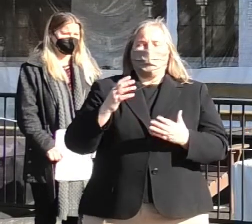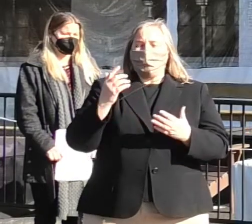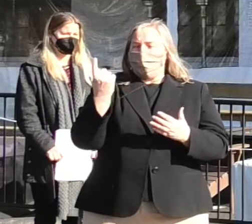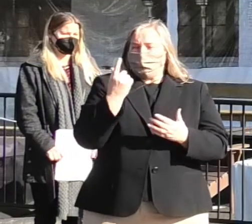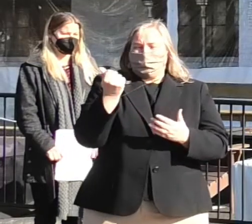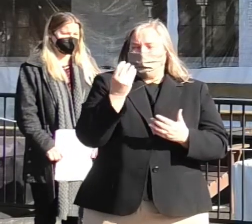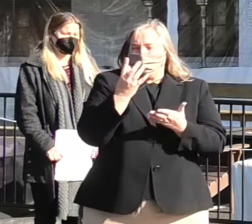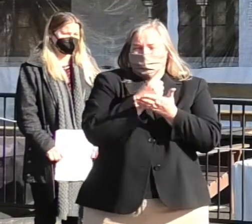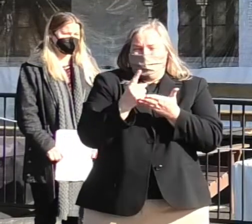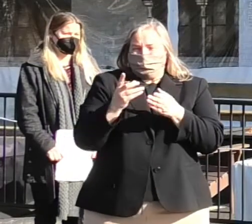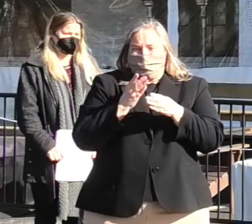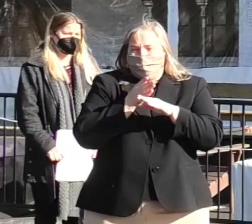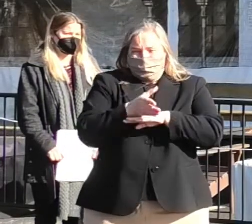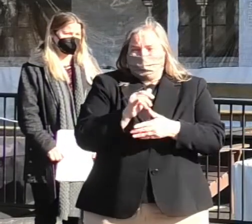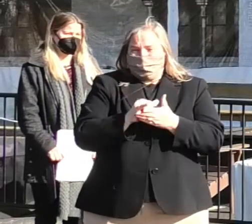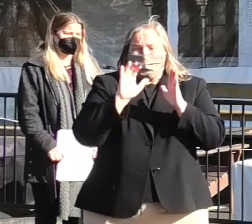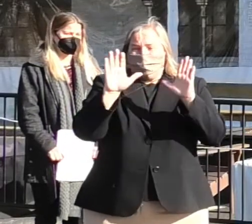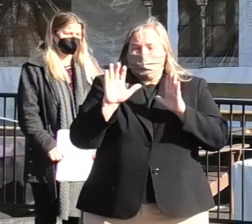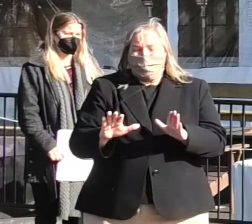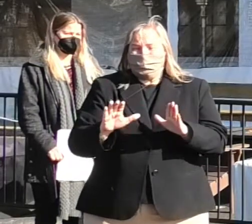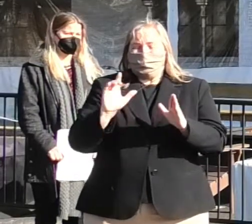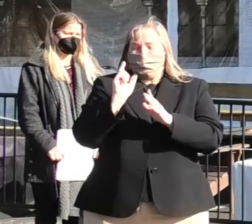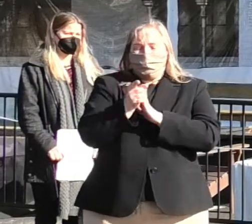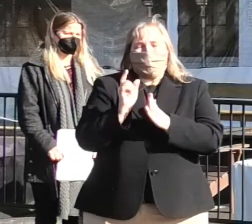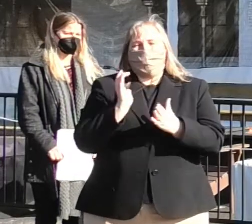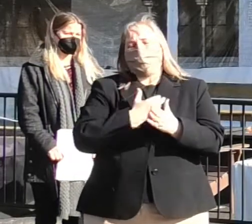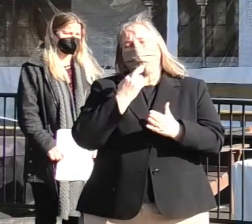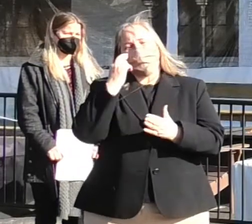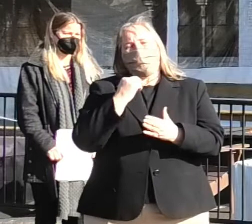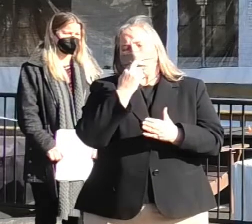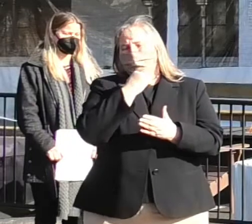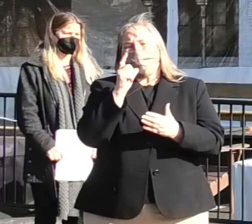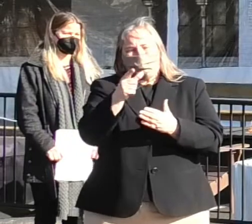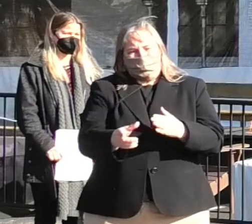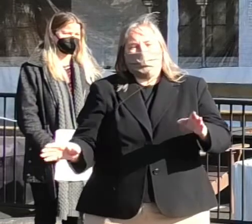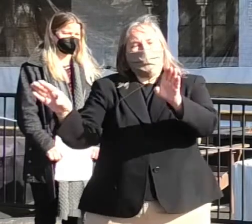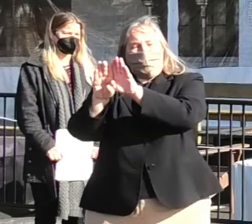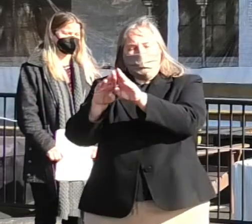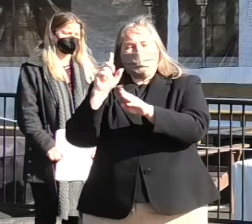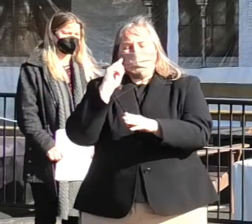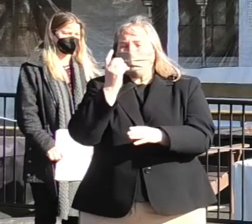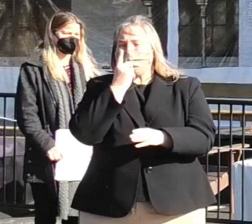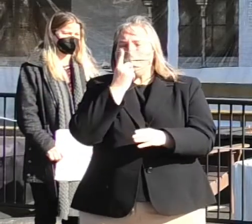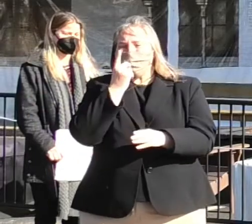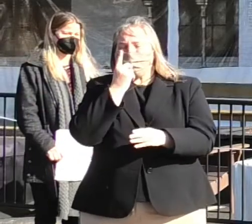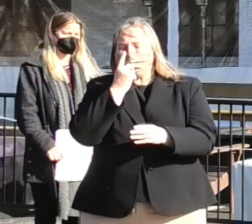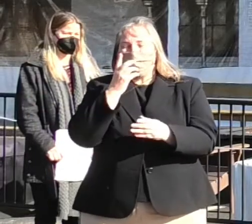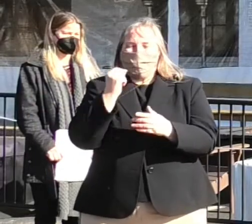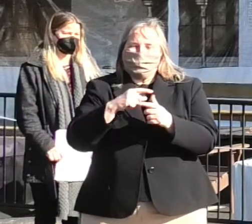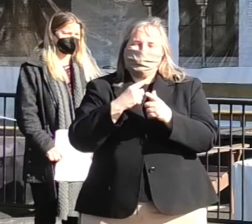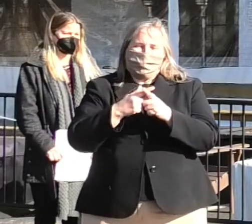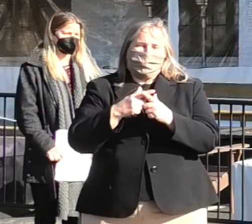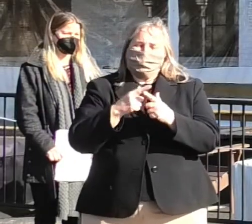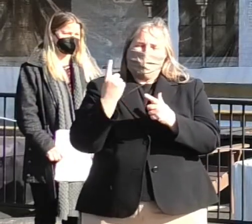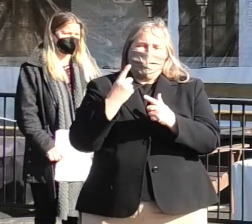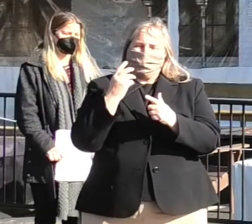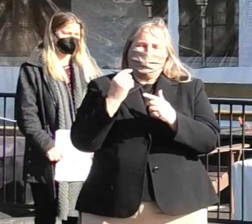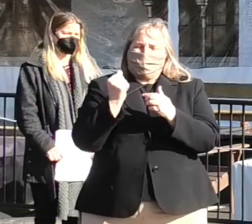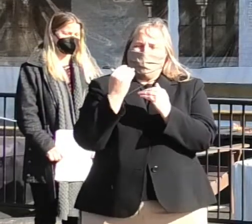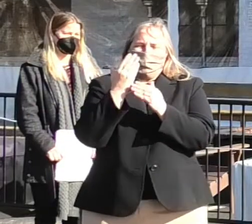weeks after that amazing moment, our restaurants had to close to dining and then could only partially